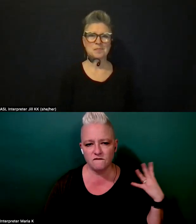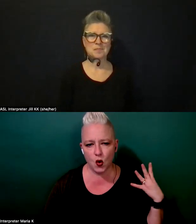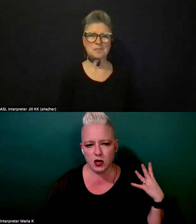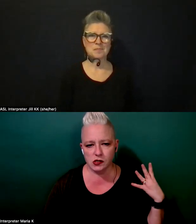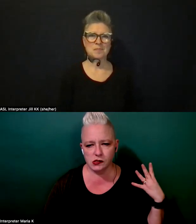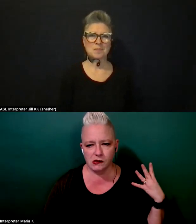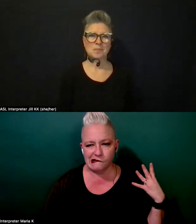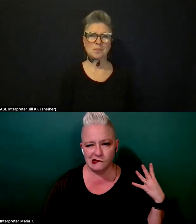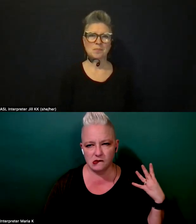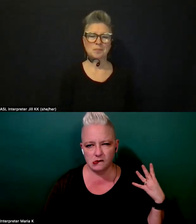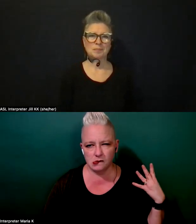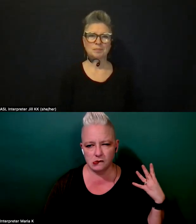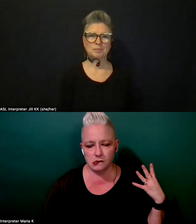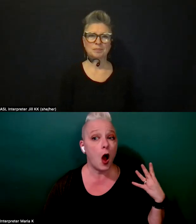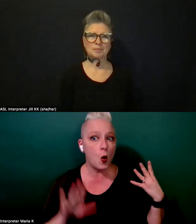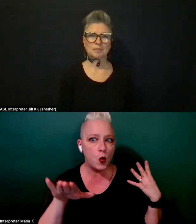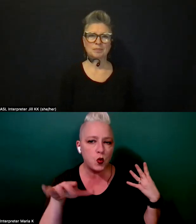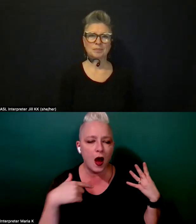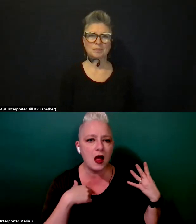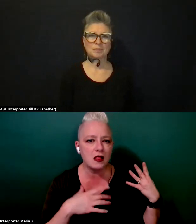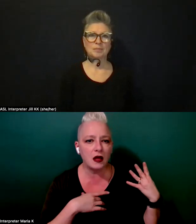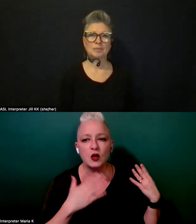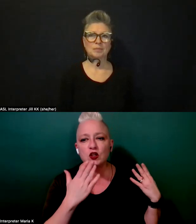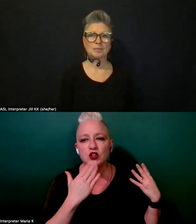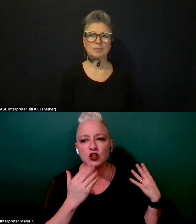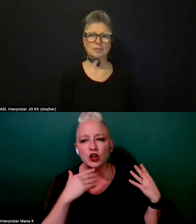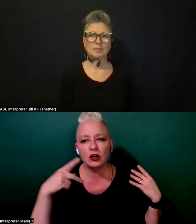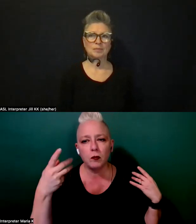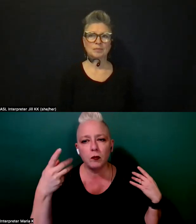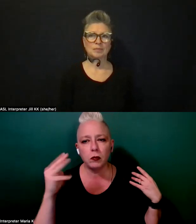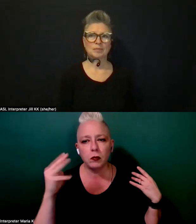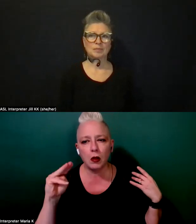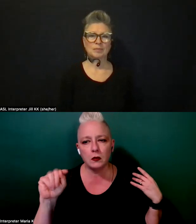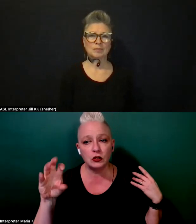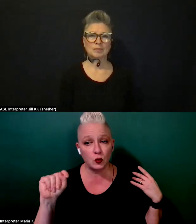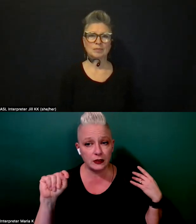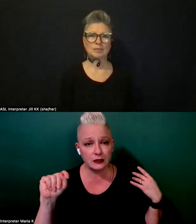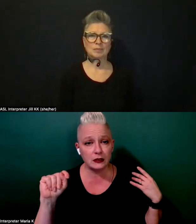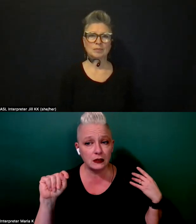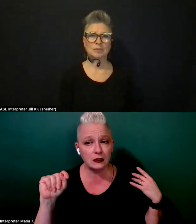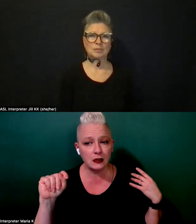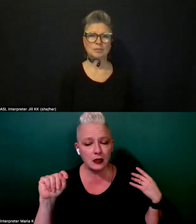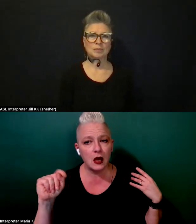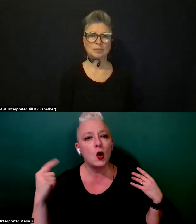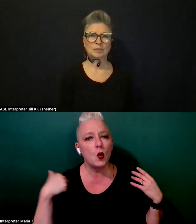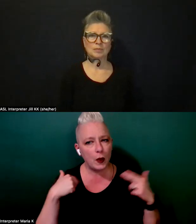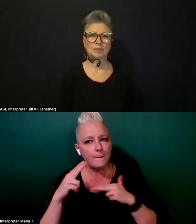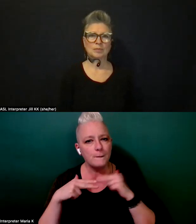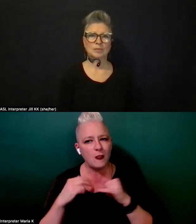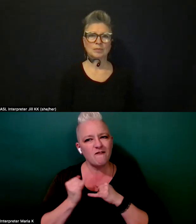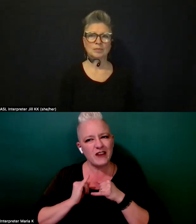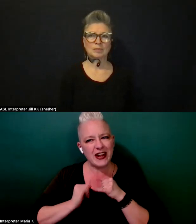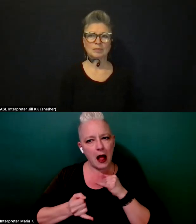Hmm. I really liked and Sugarplum Twist her we like kind of built that finale